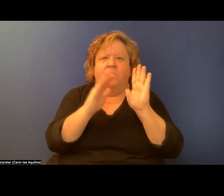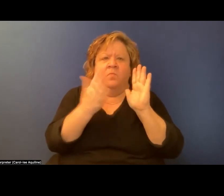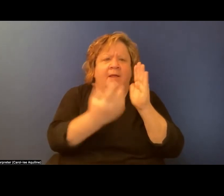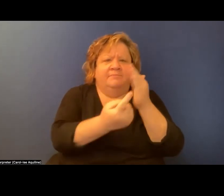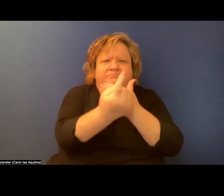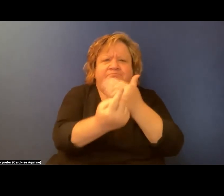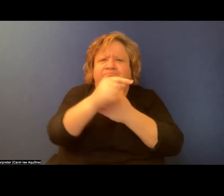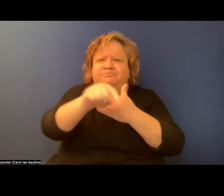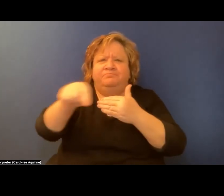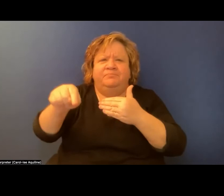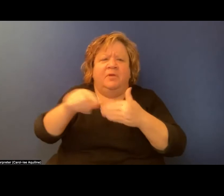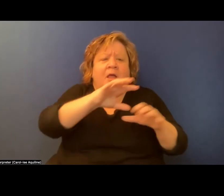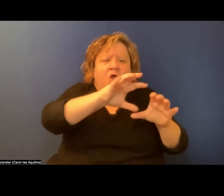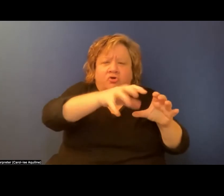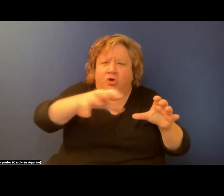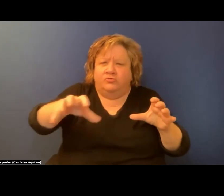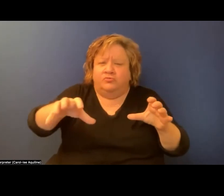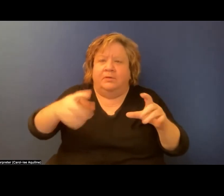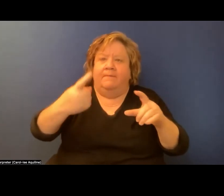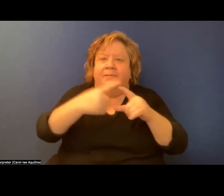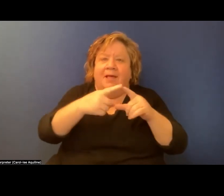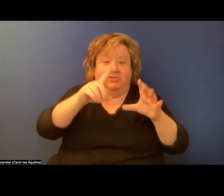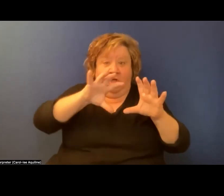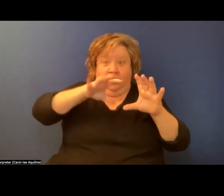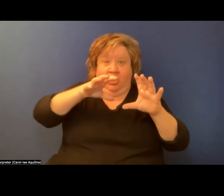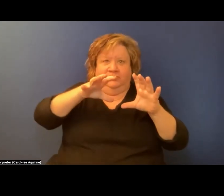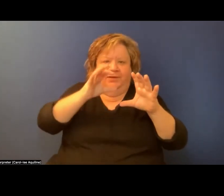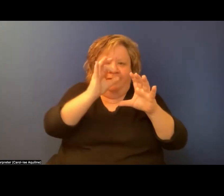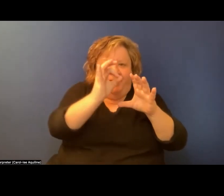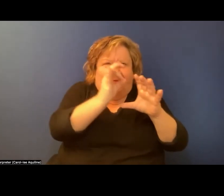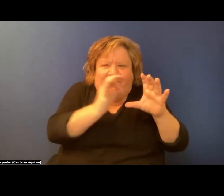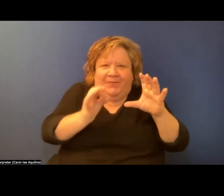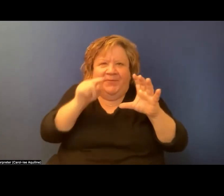level. Therefore, many of our data are not necessarily